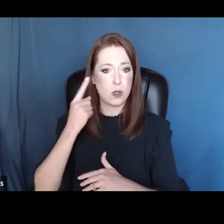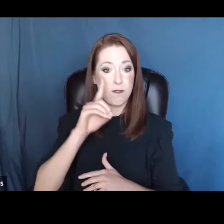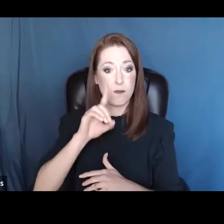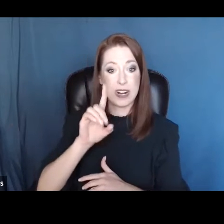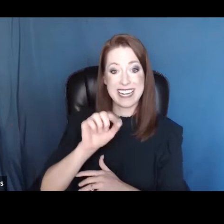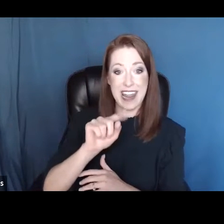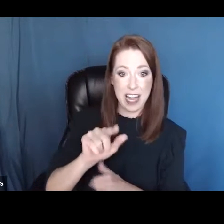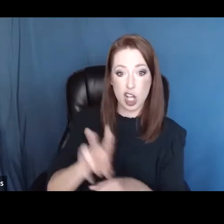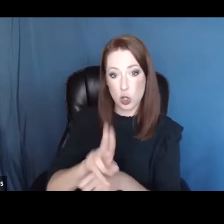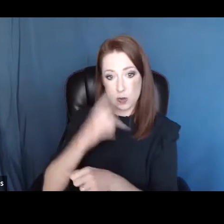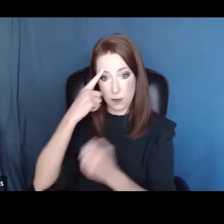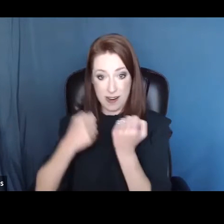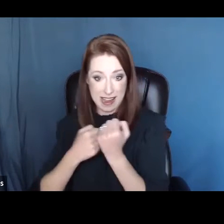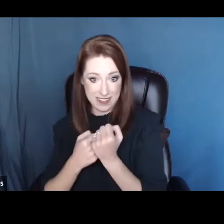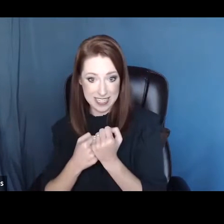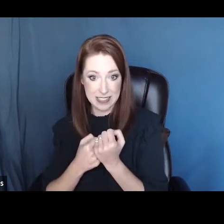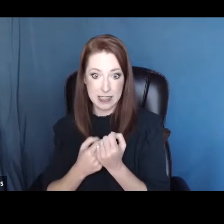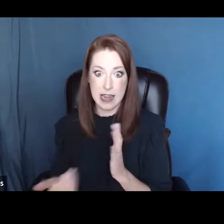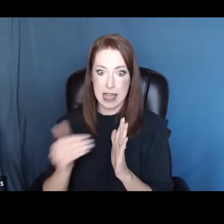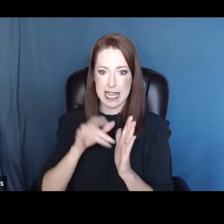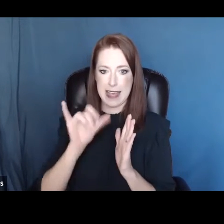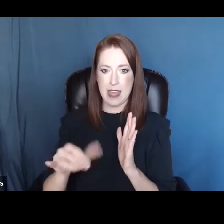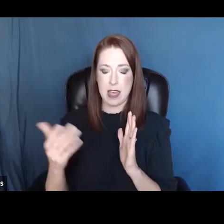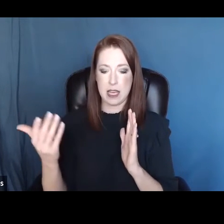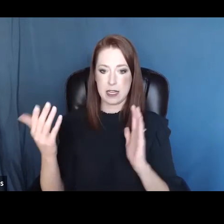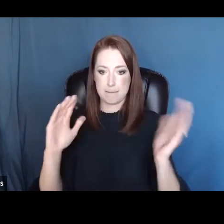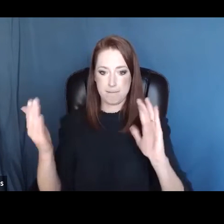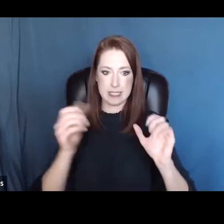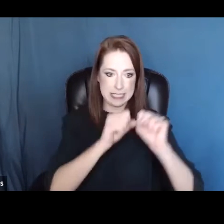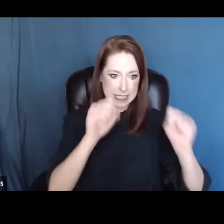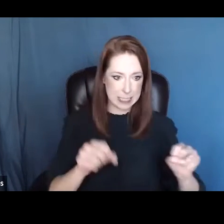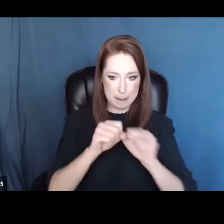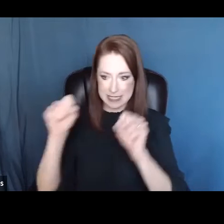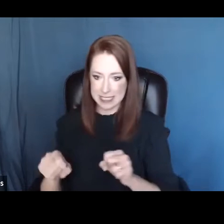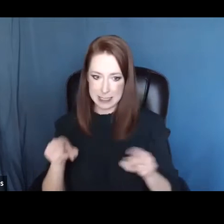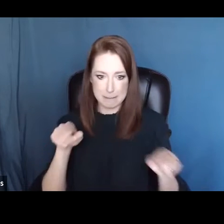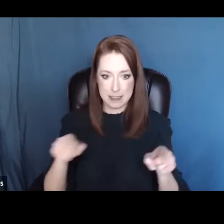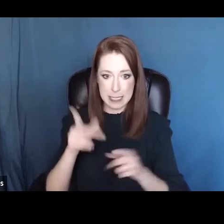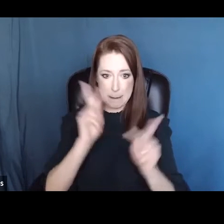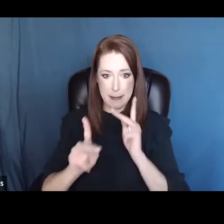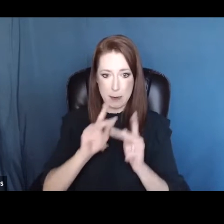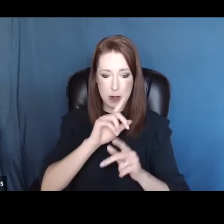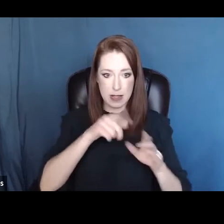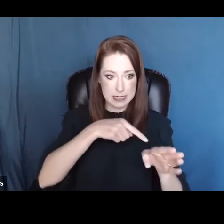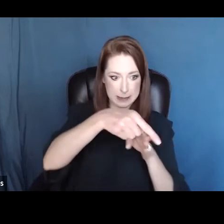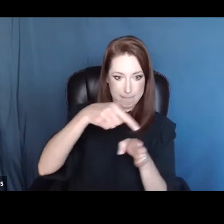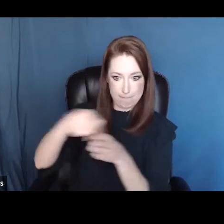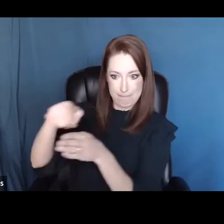advocacy? And again, I think that idea of competing systems and people in silos is a huge barrier